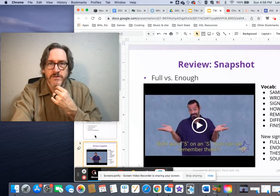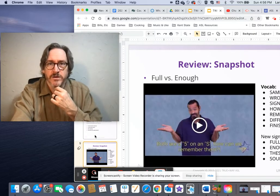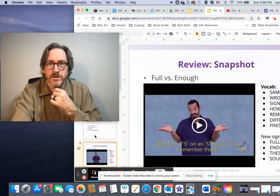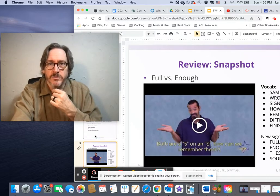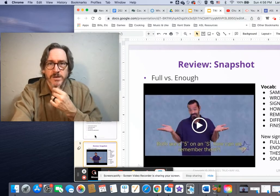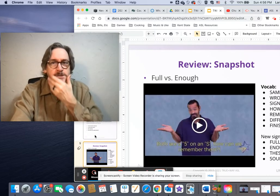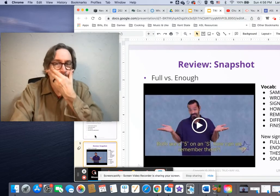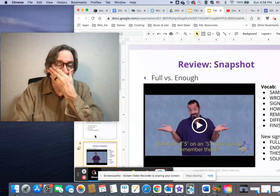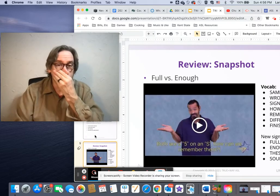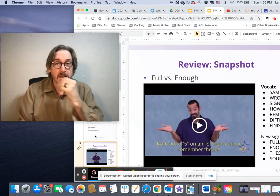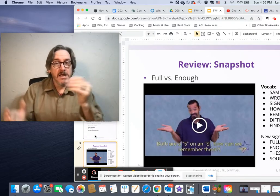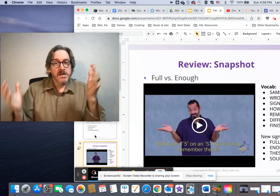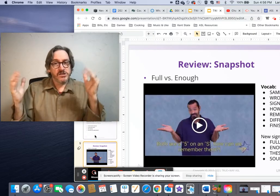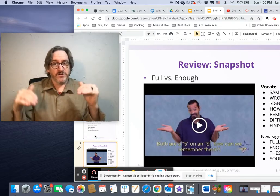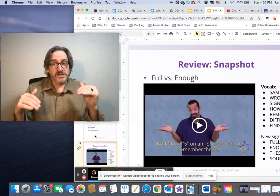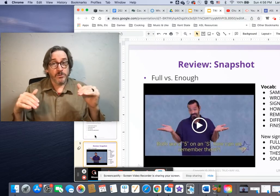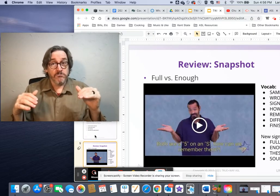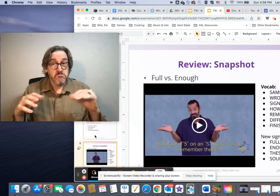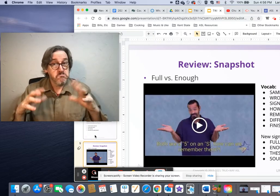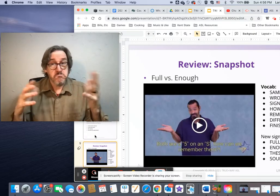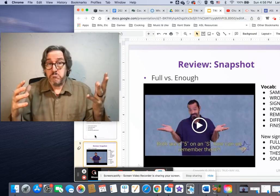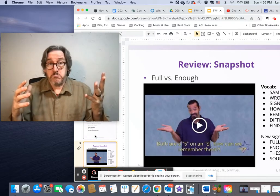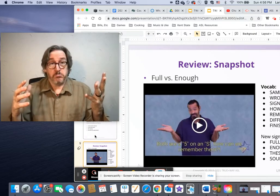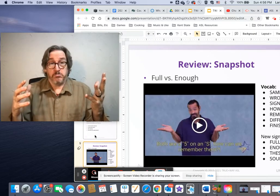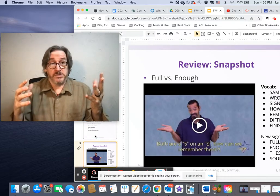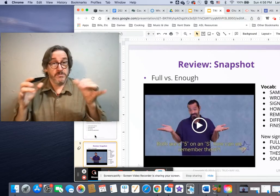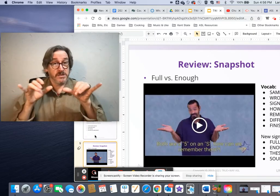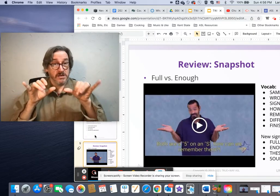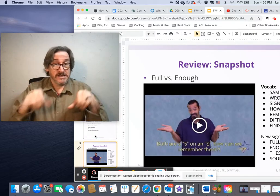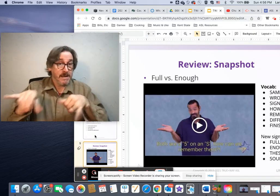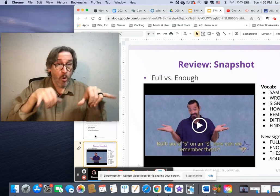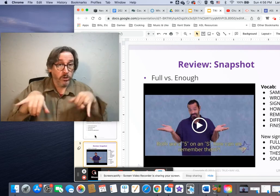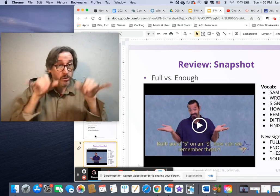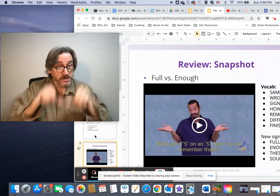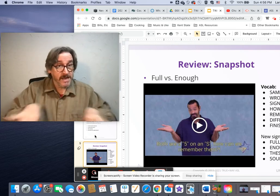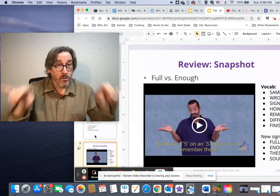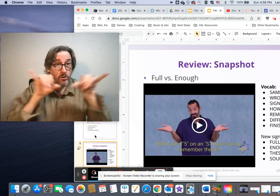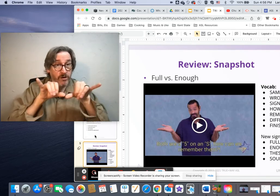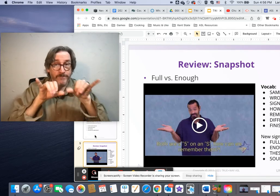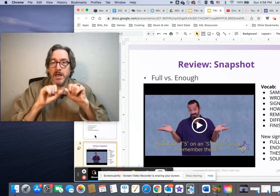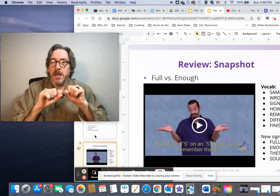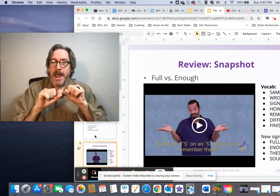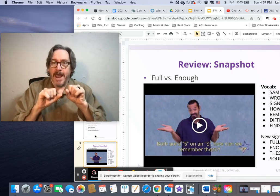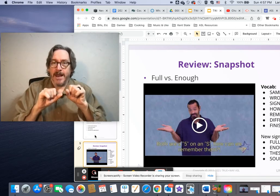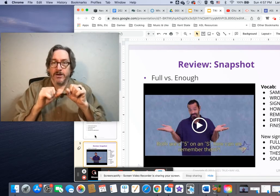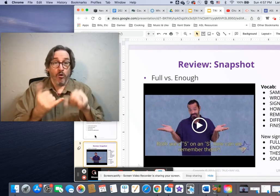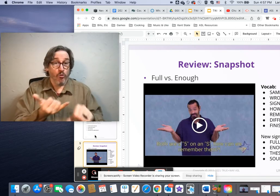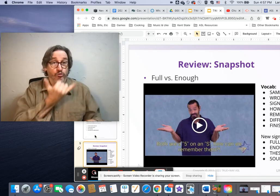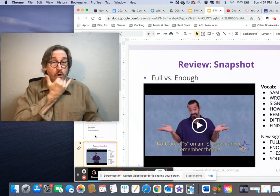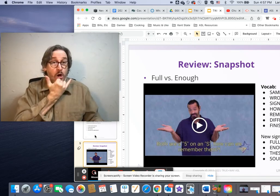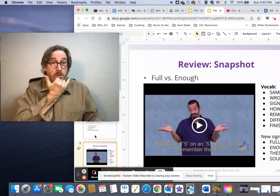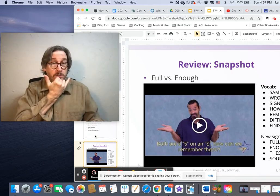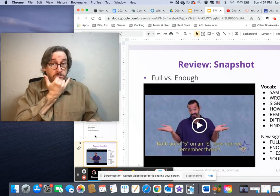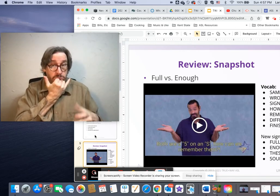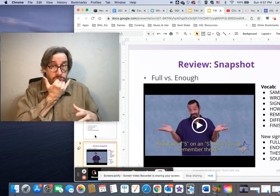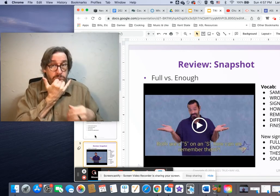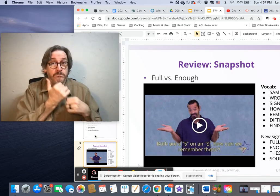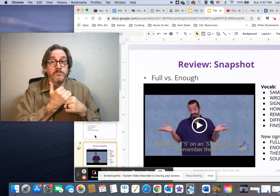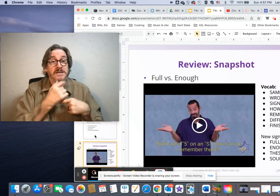many different units. So for this one, some same old, right? And